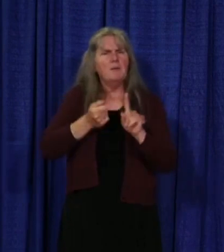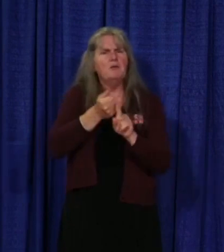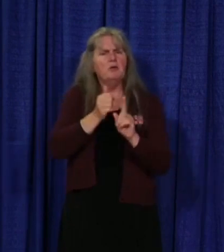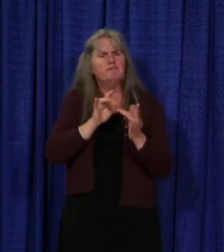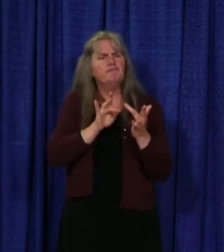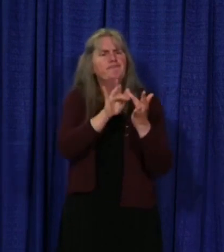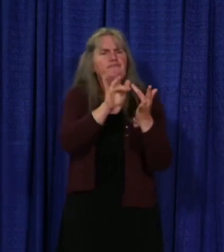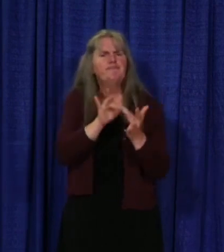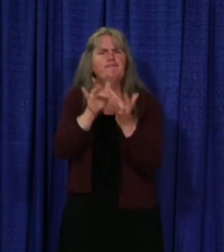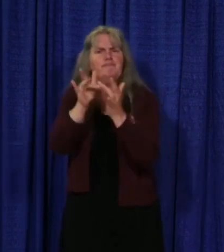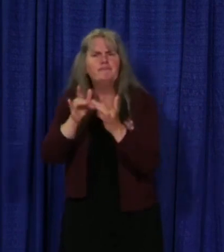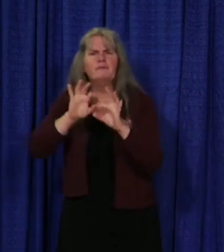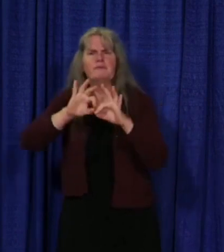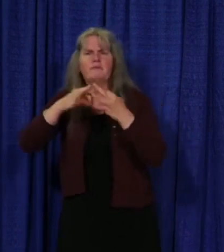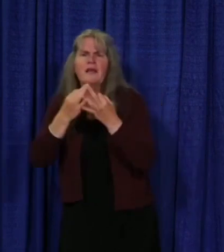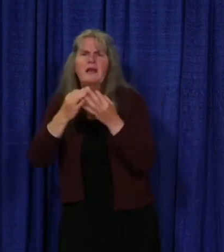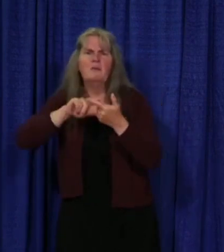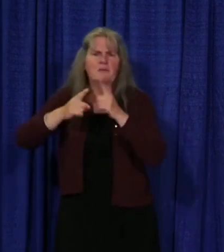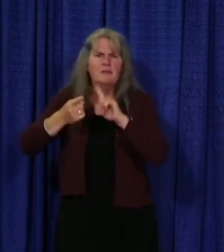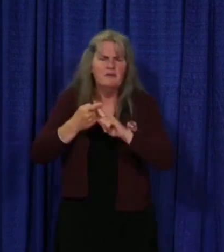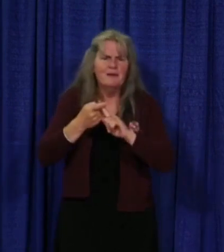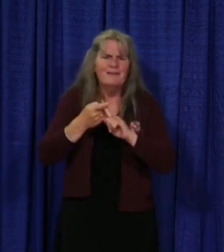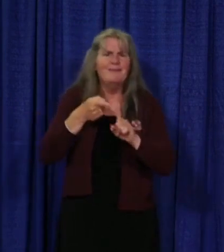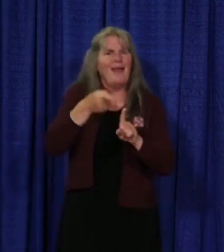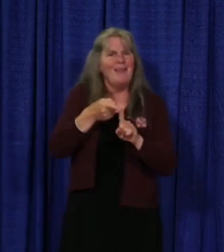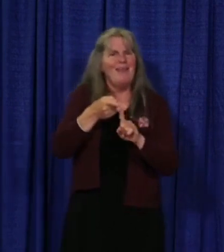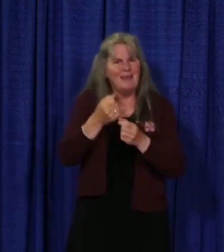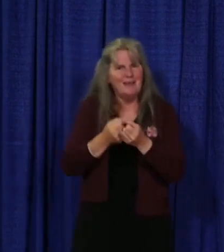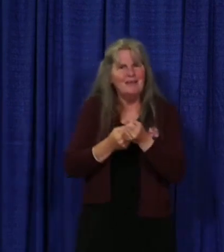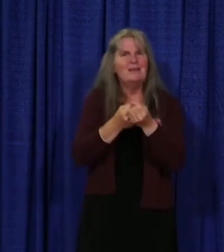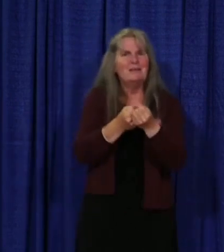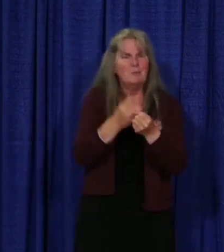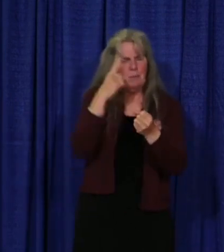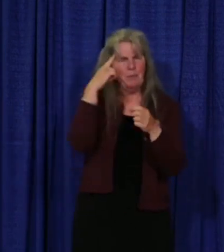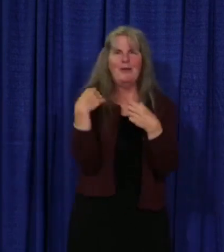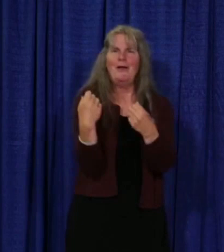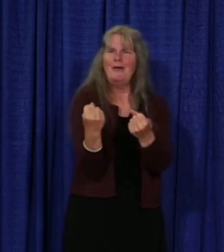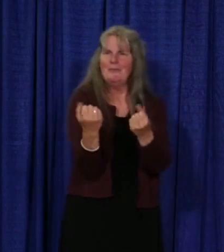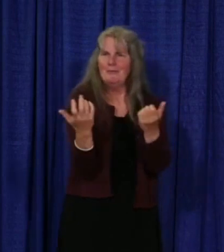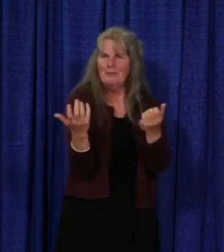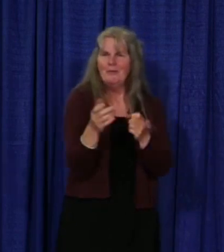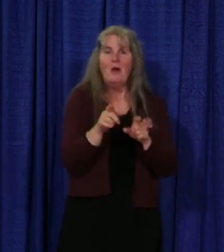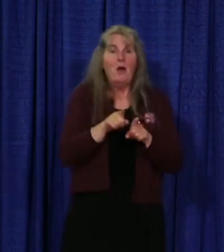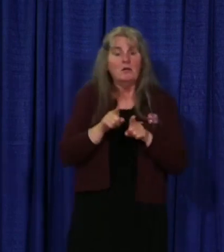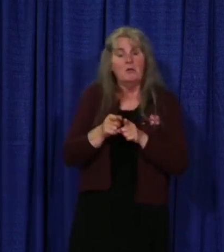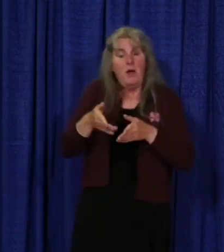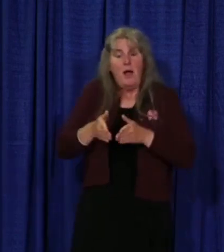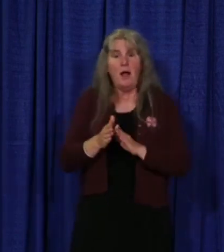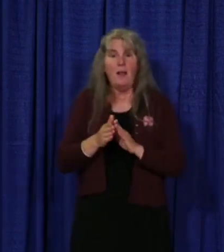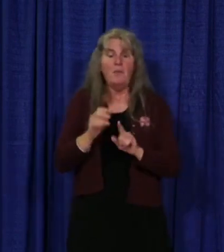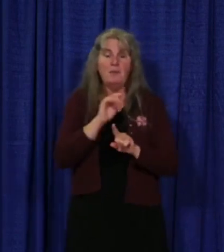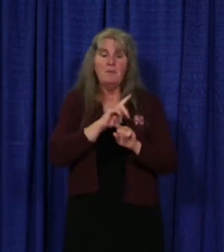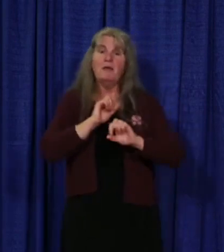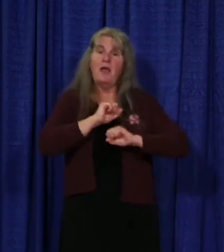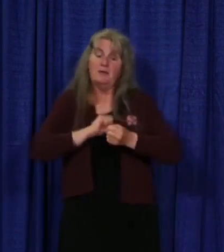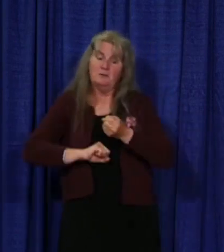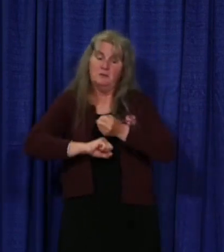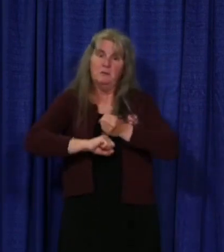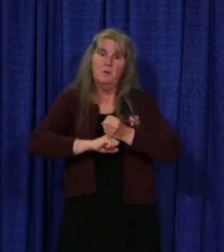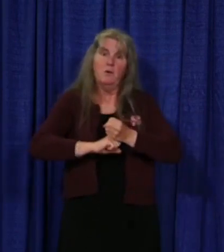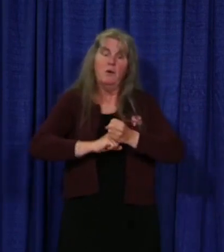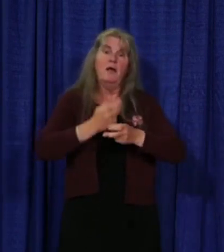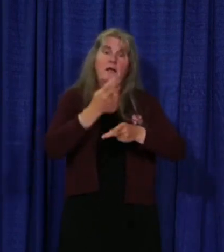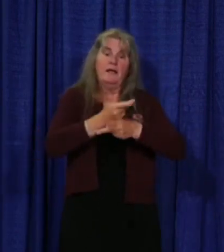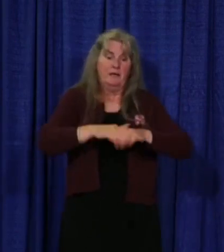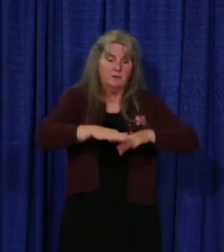connect with family and friends, which in turn supports good mental health, and it allows for additional supports for